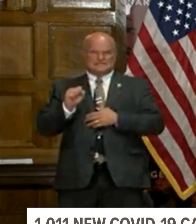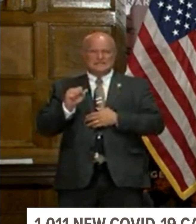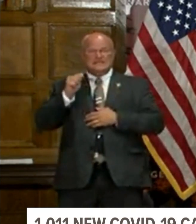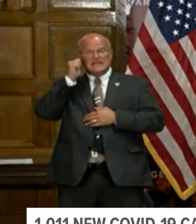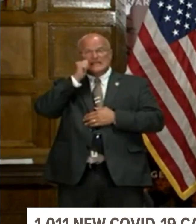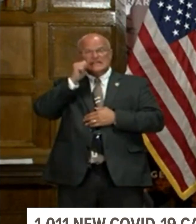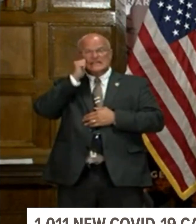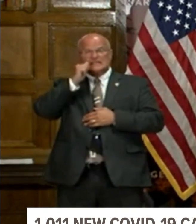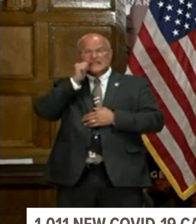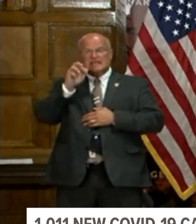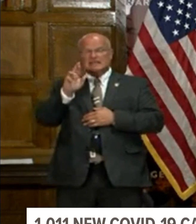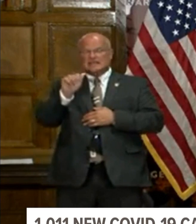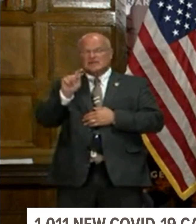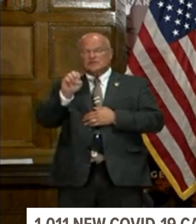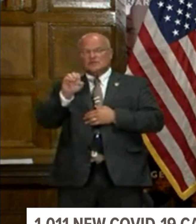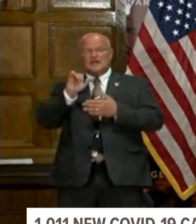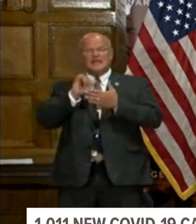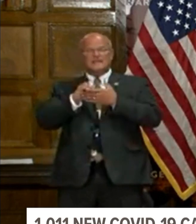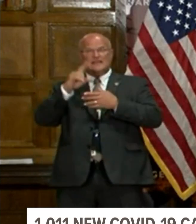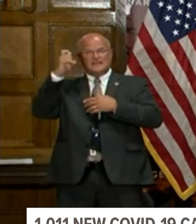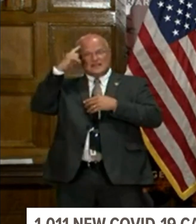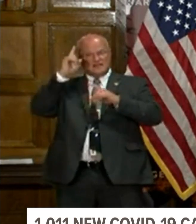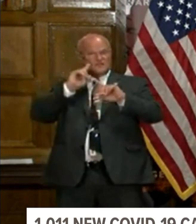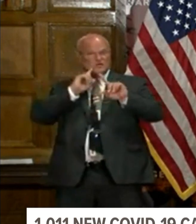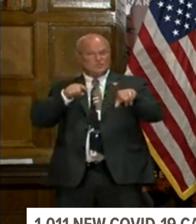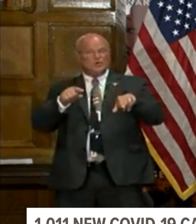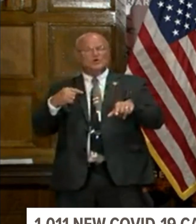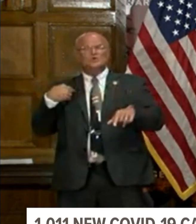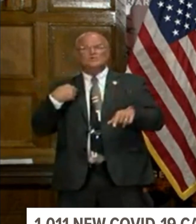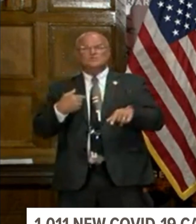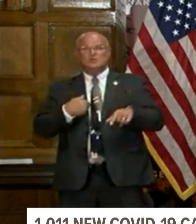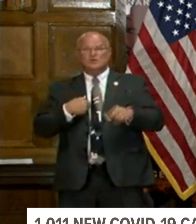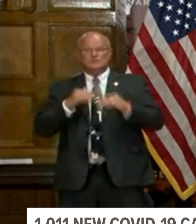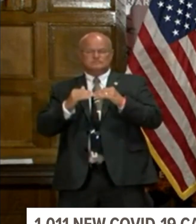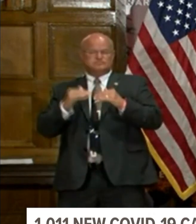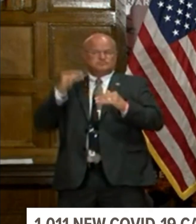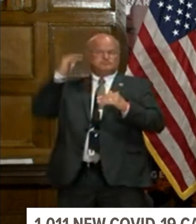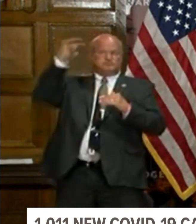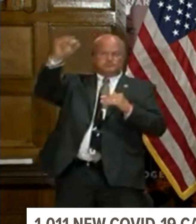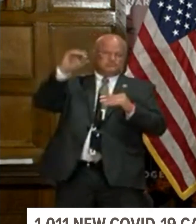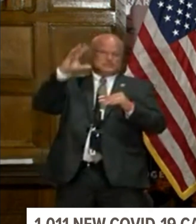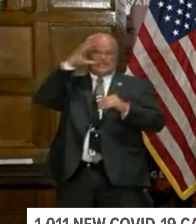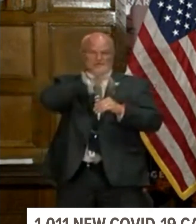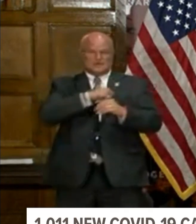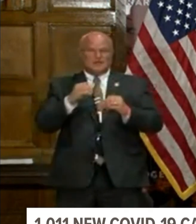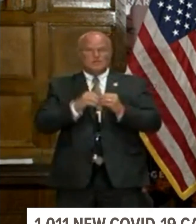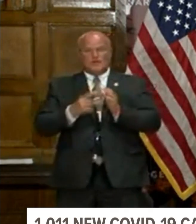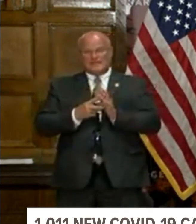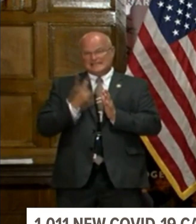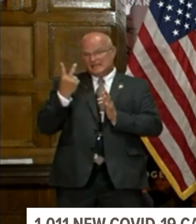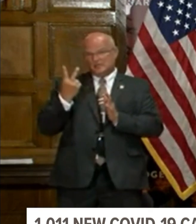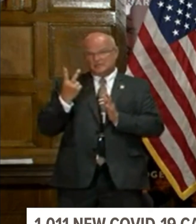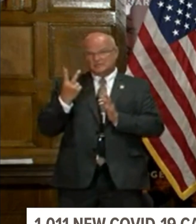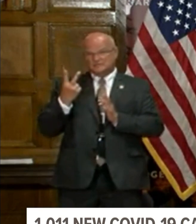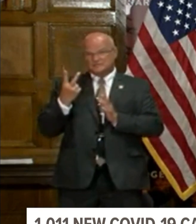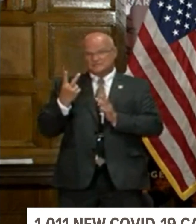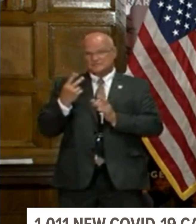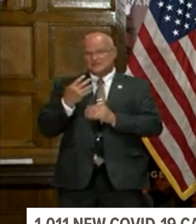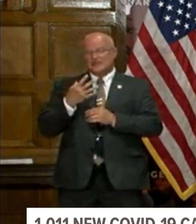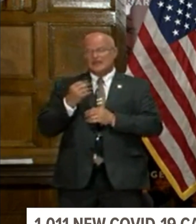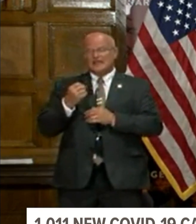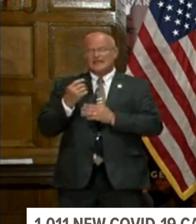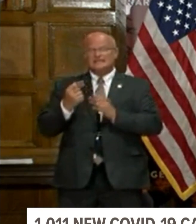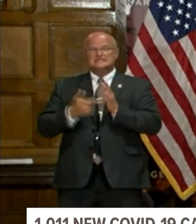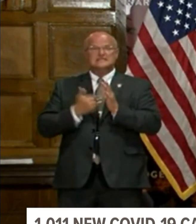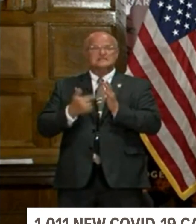daily rates that the governor reports. So we extremely overestimated that by more than double. And